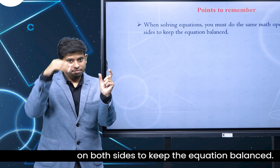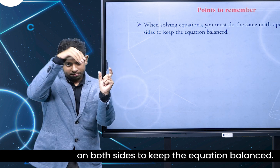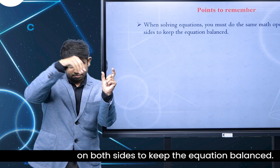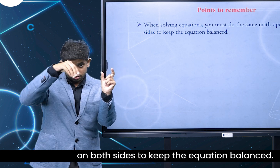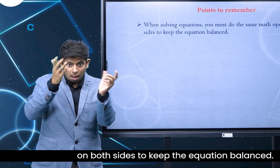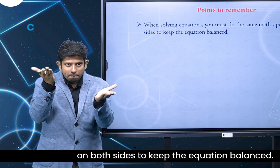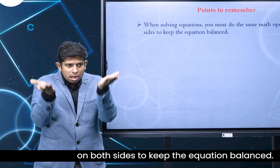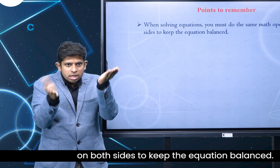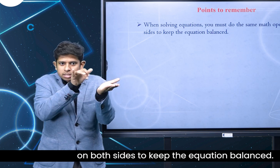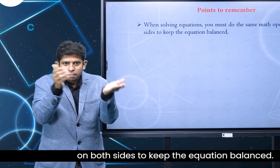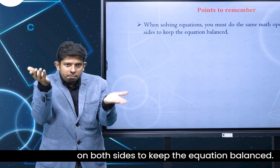keep the equation balanced.